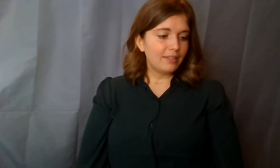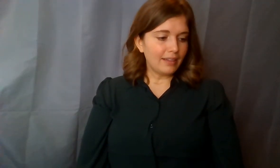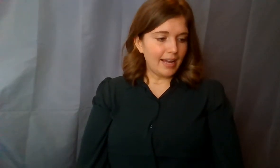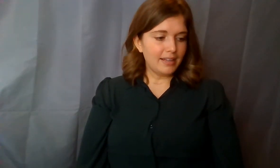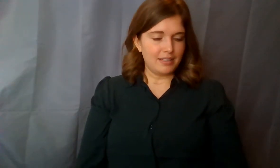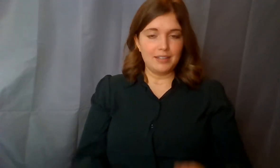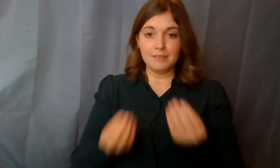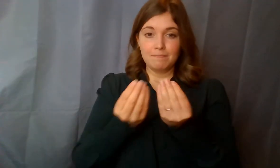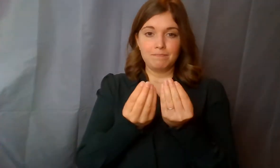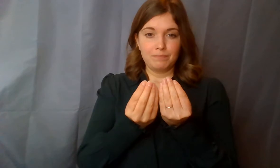Land.